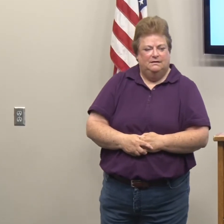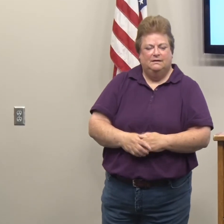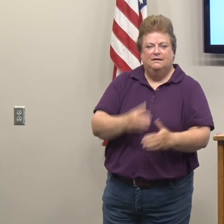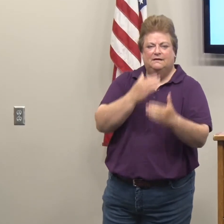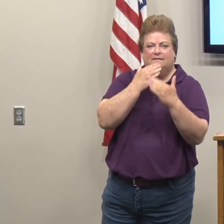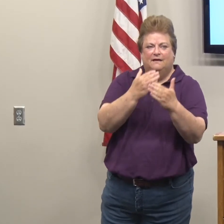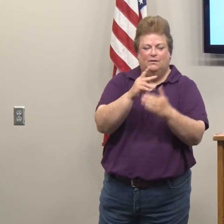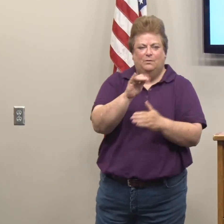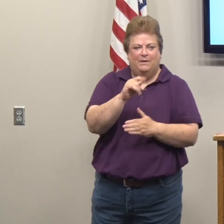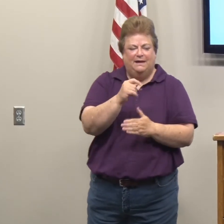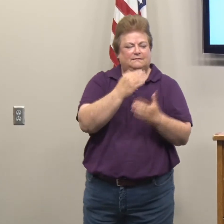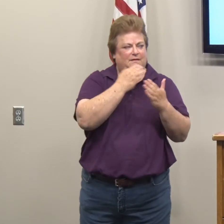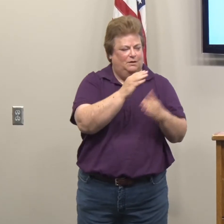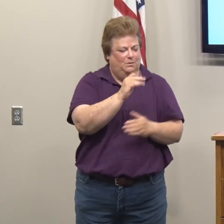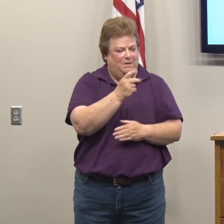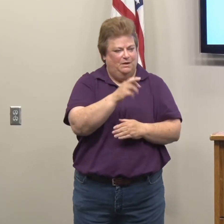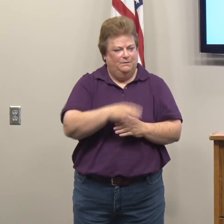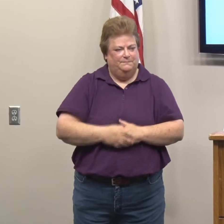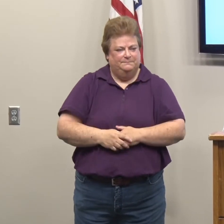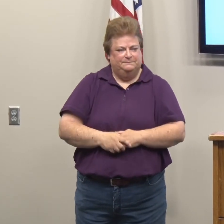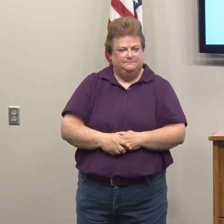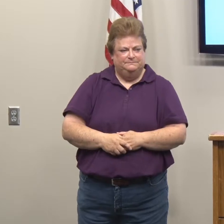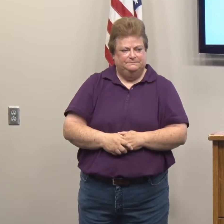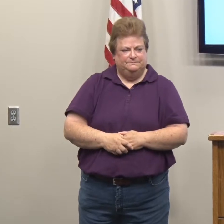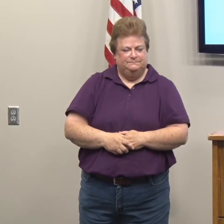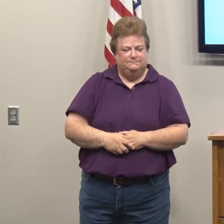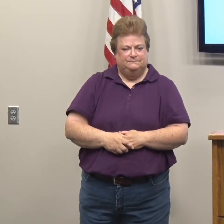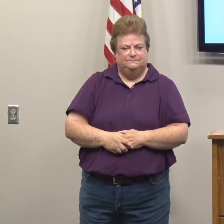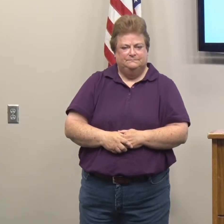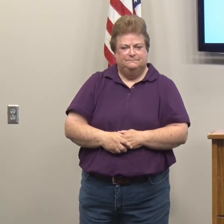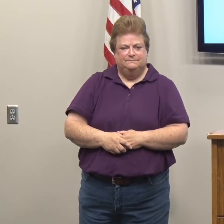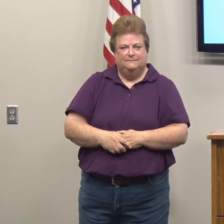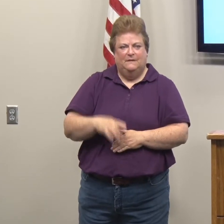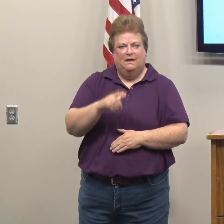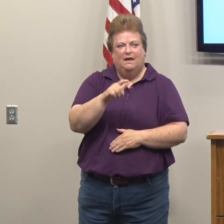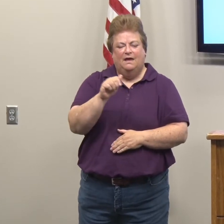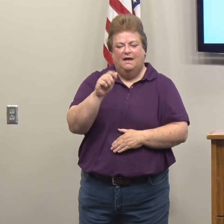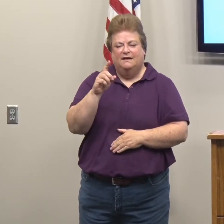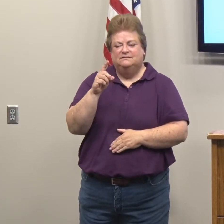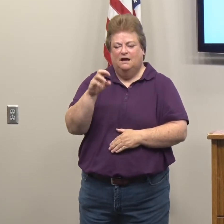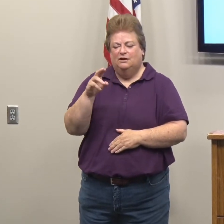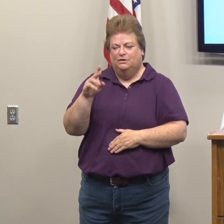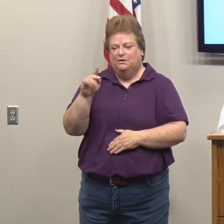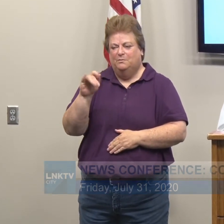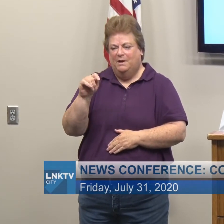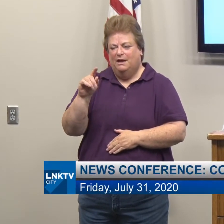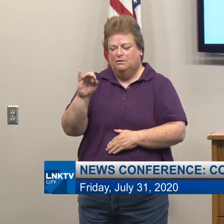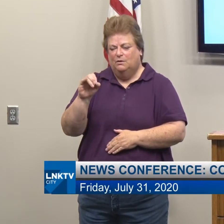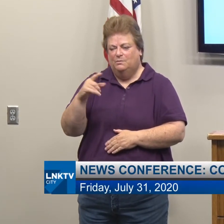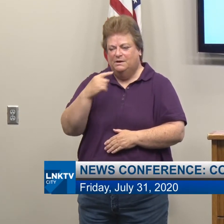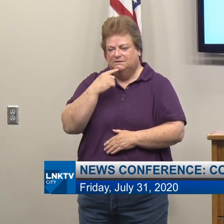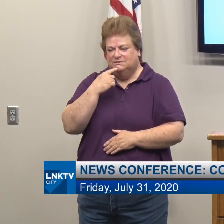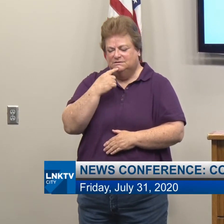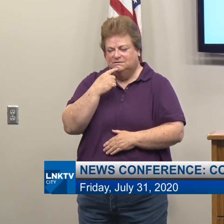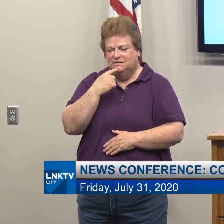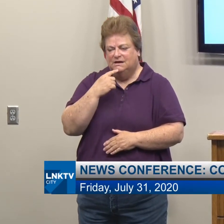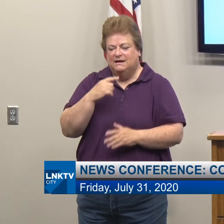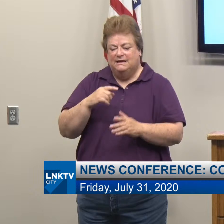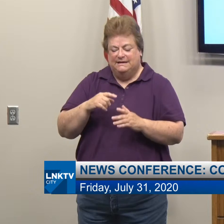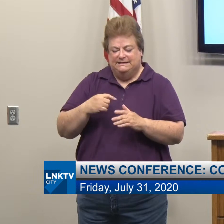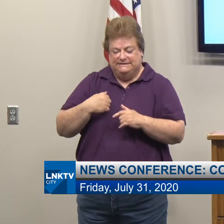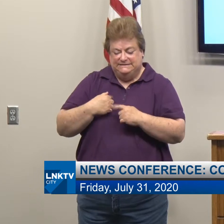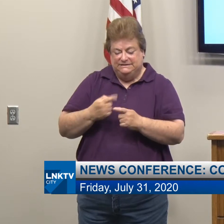Thank you, Pat. Thank you, Mayor. As Director Lopez mentioned, since its inception in